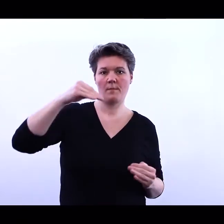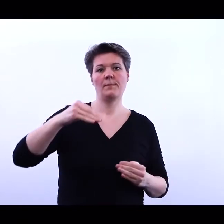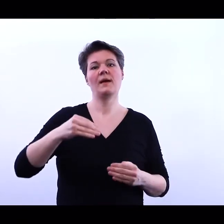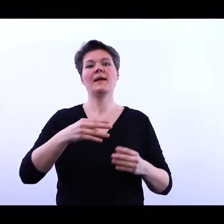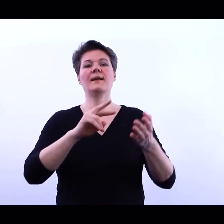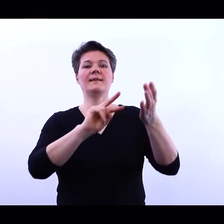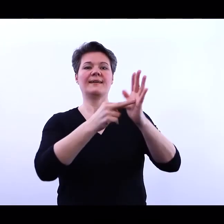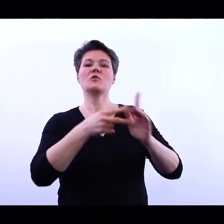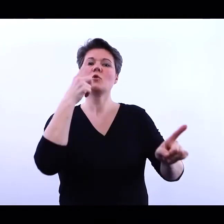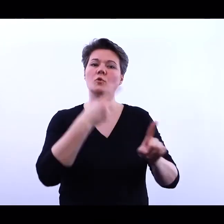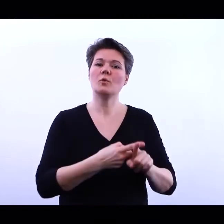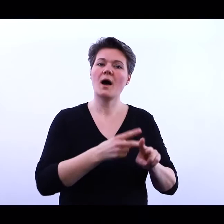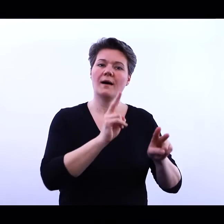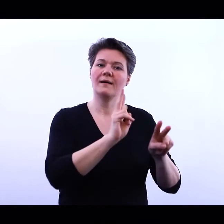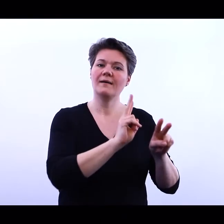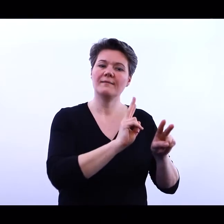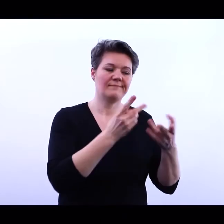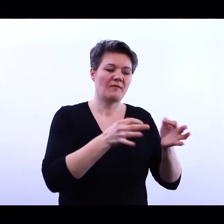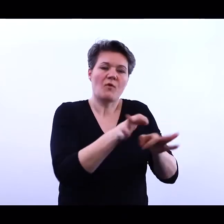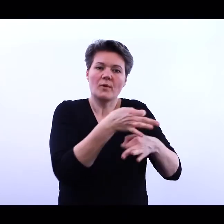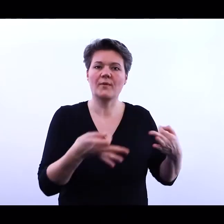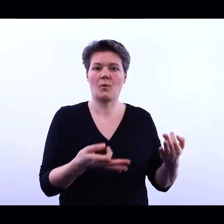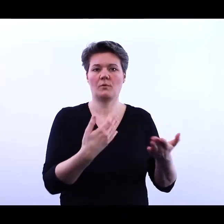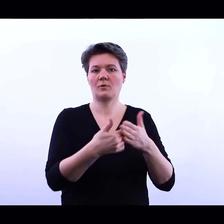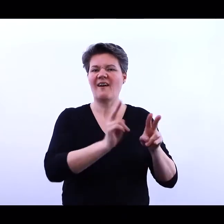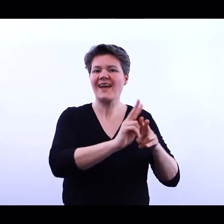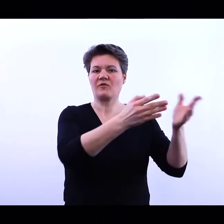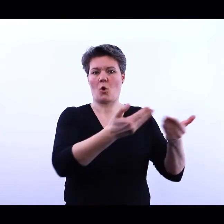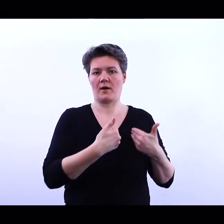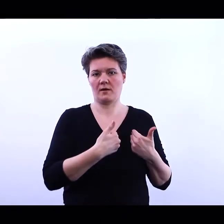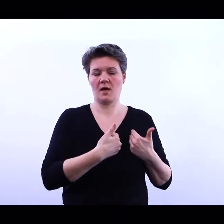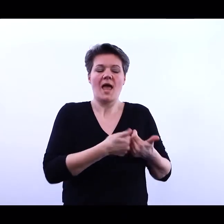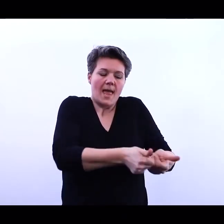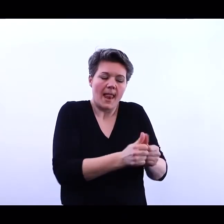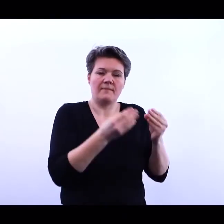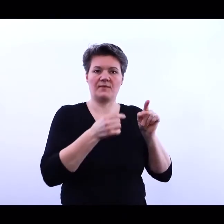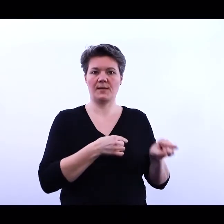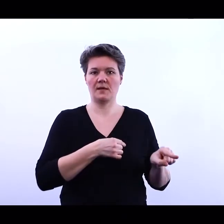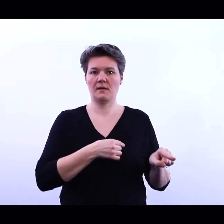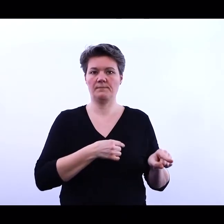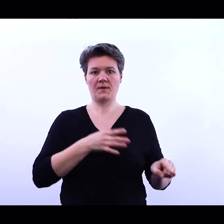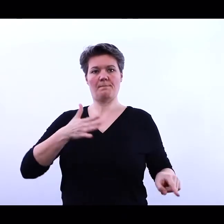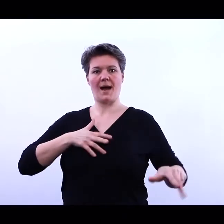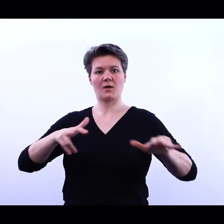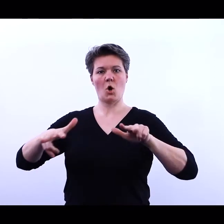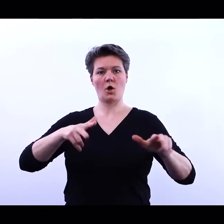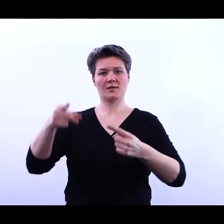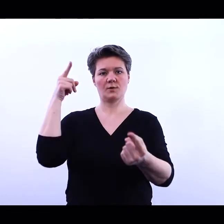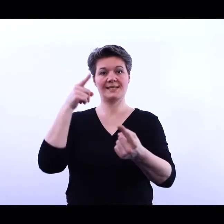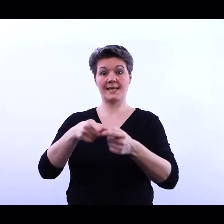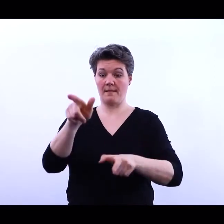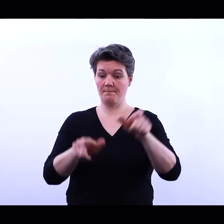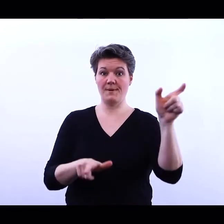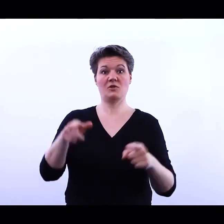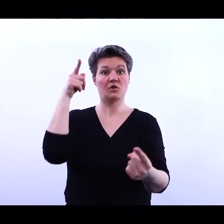a hammer, it's not the house. And keeping technology in that place within your organizational culture will help